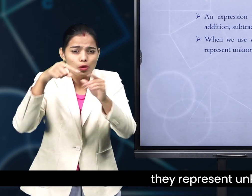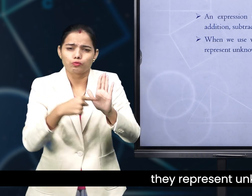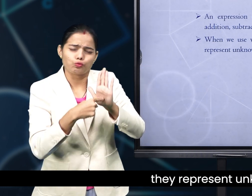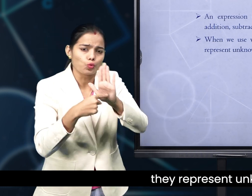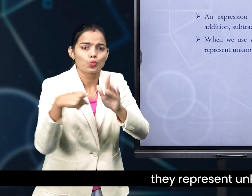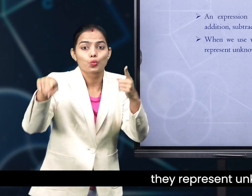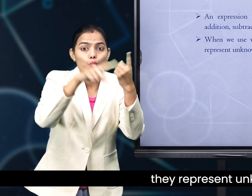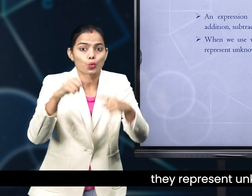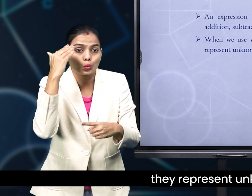represent unknown values.